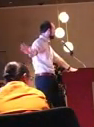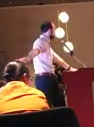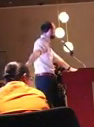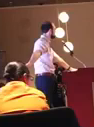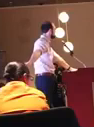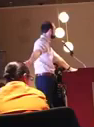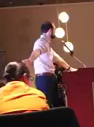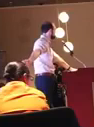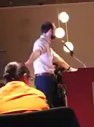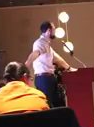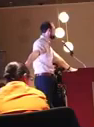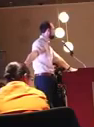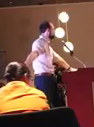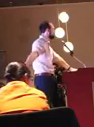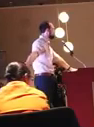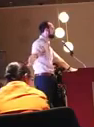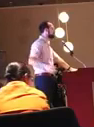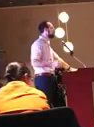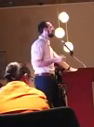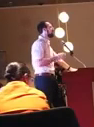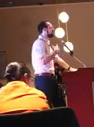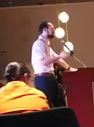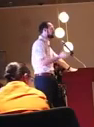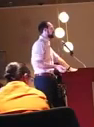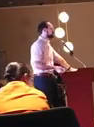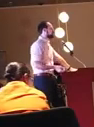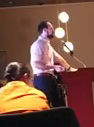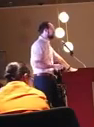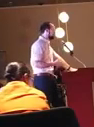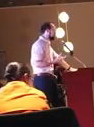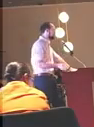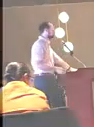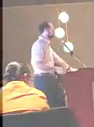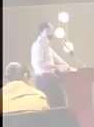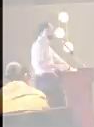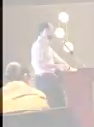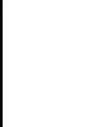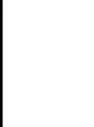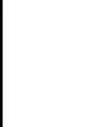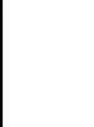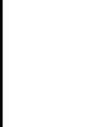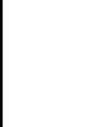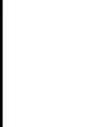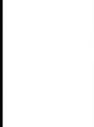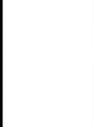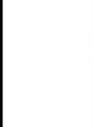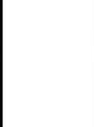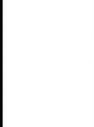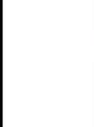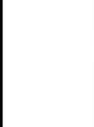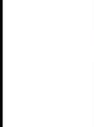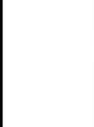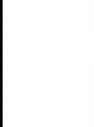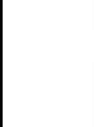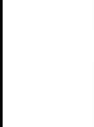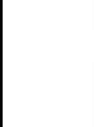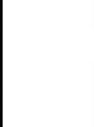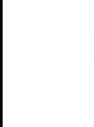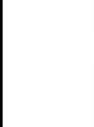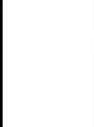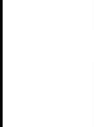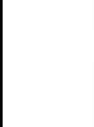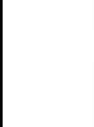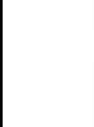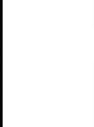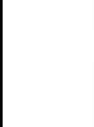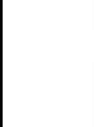the salary and wages tax calculator, where you put in the number of dependents, whether or not if they're a resident, they can have dependents. If they're a